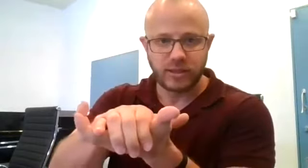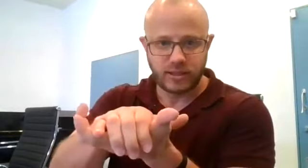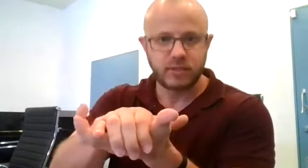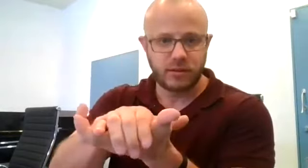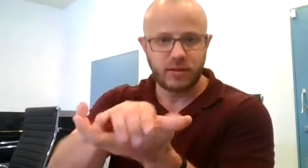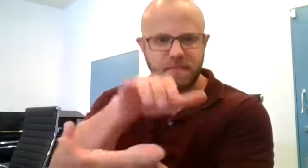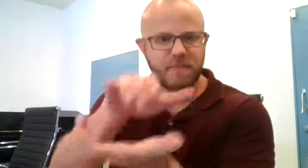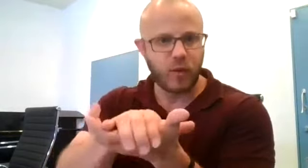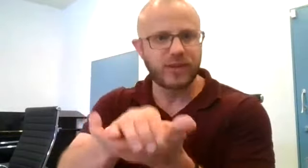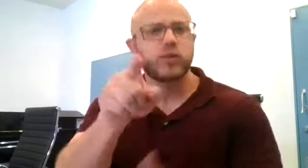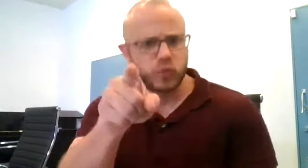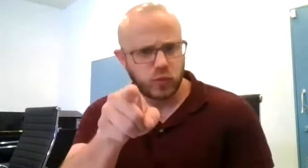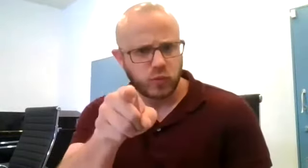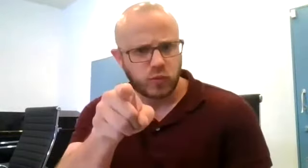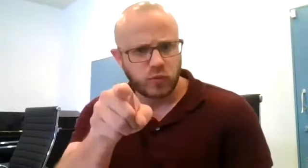Married? Married you?